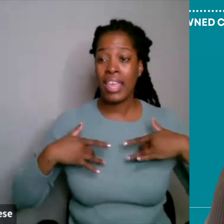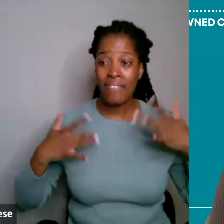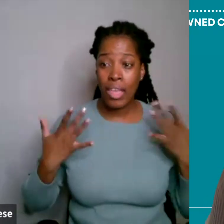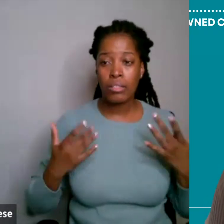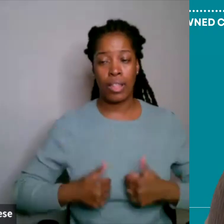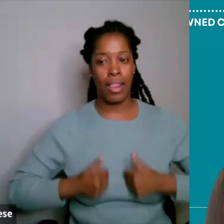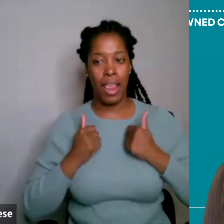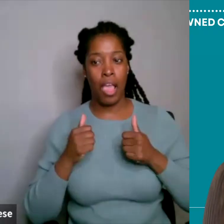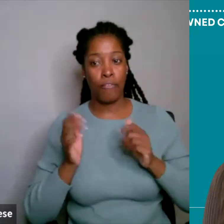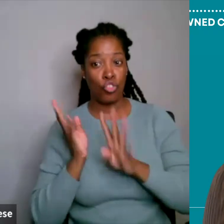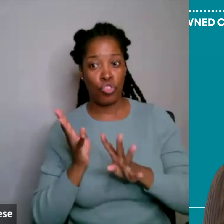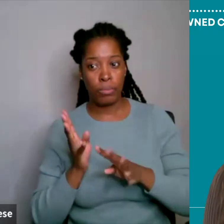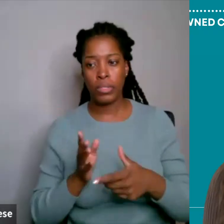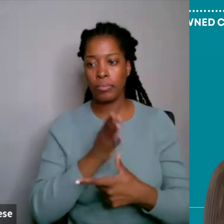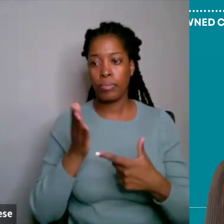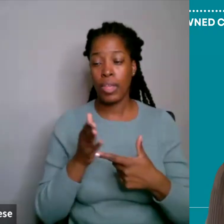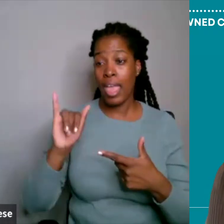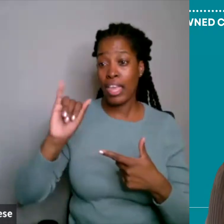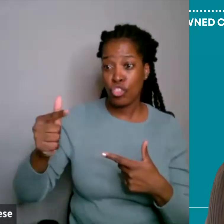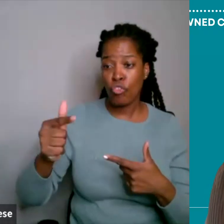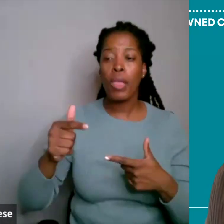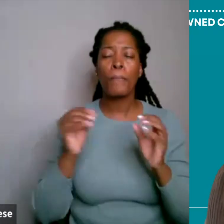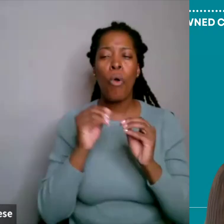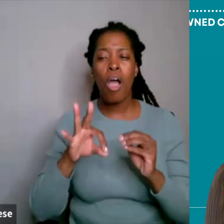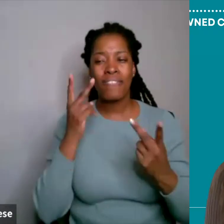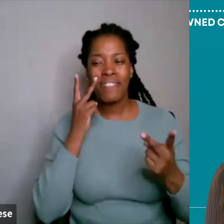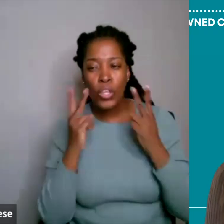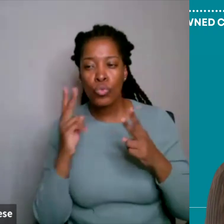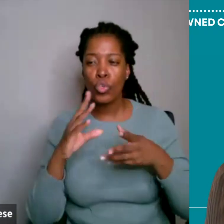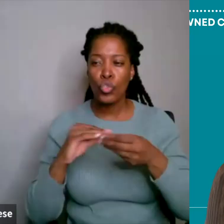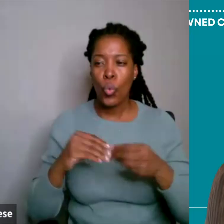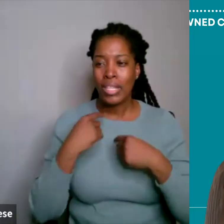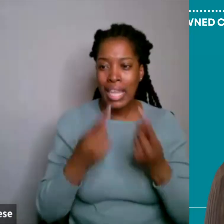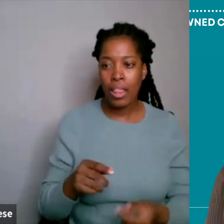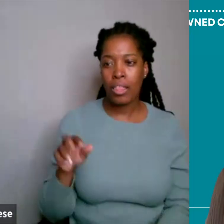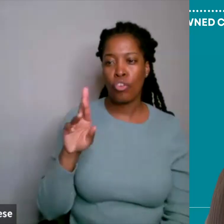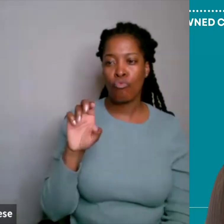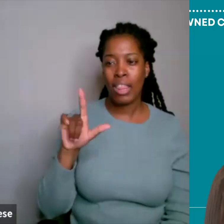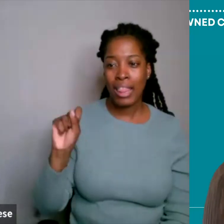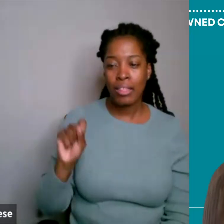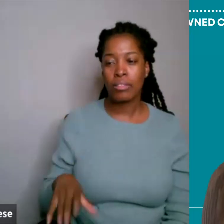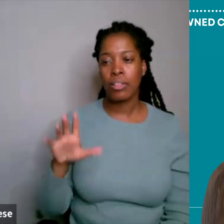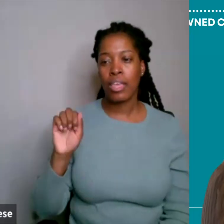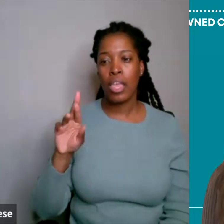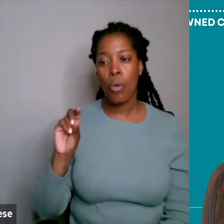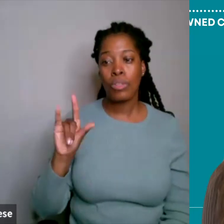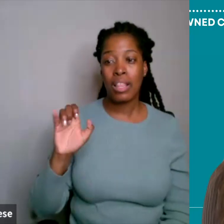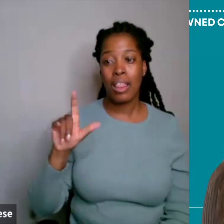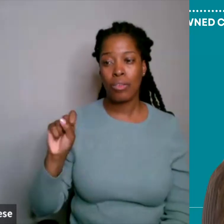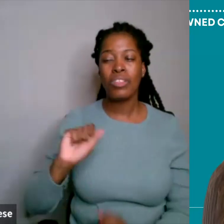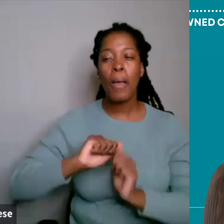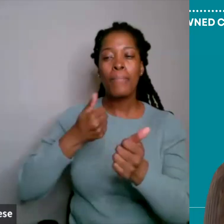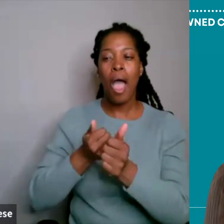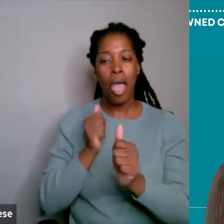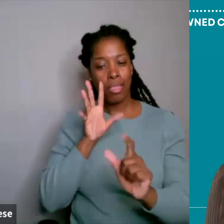For Instagram, the focus is on visual storytelling, like reels or carousels, behind the scenes kind of